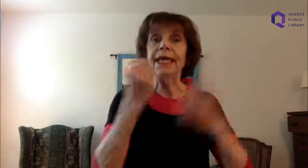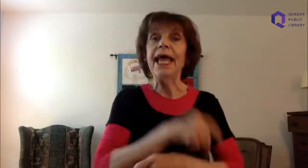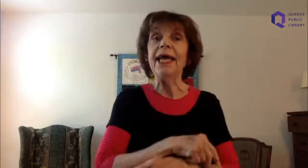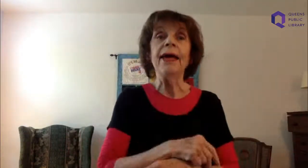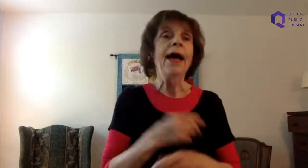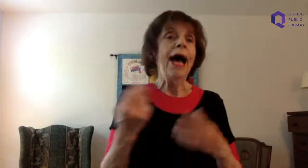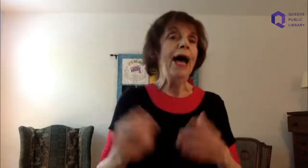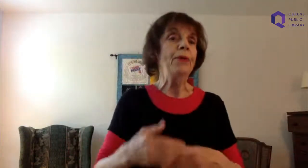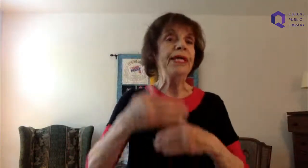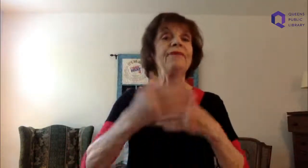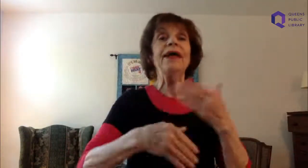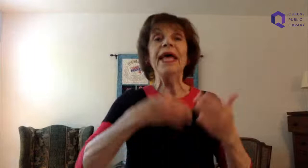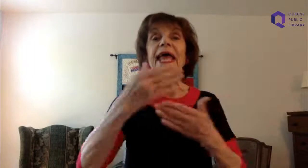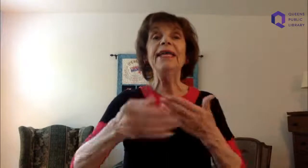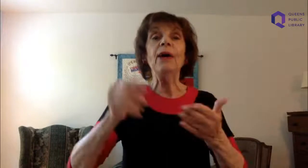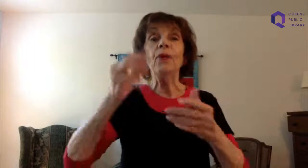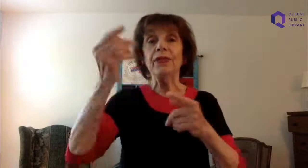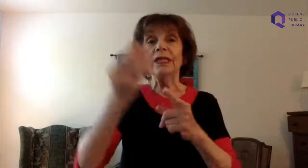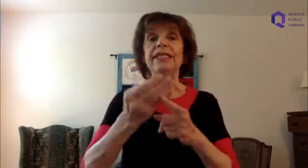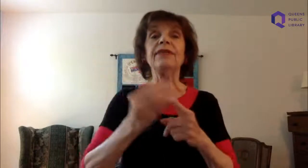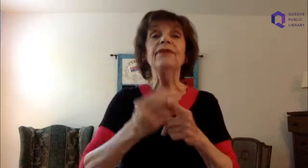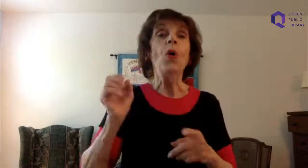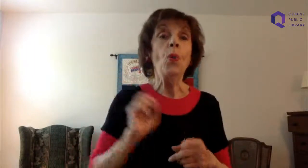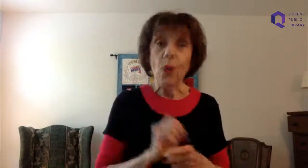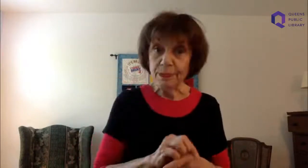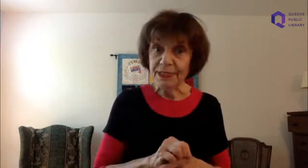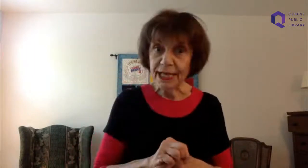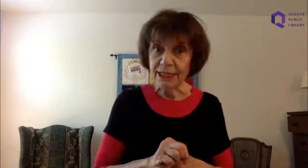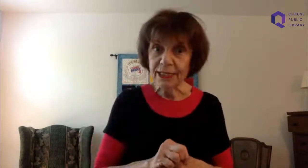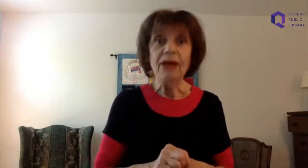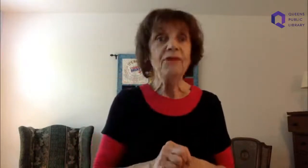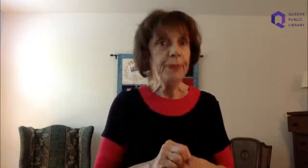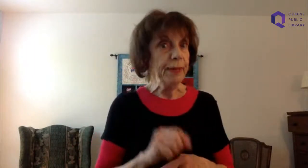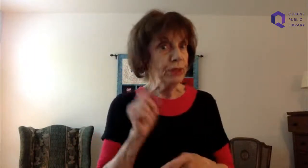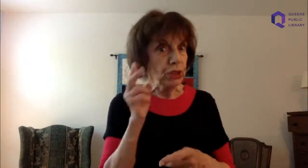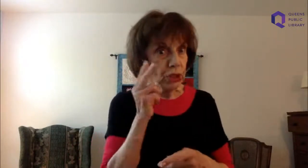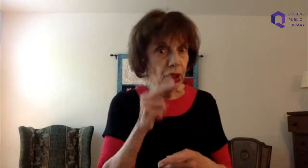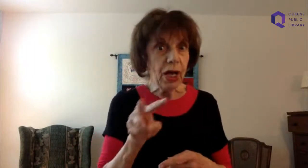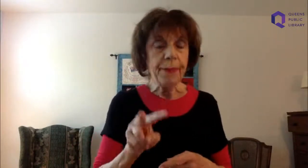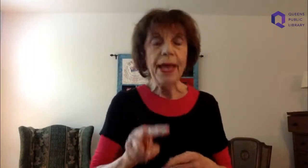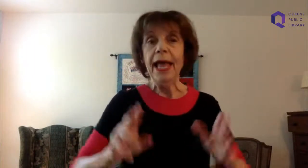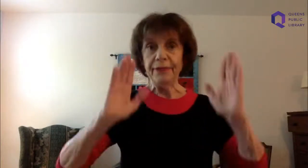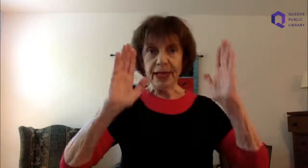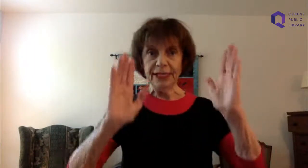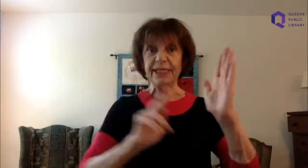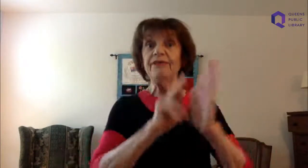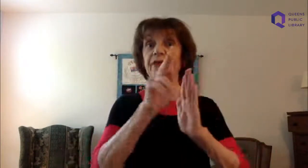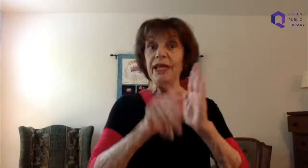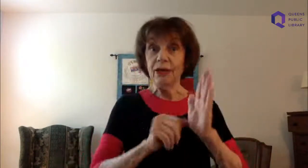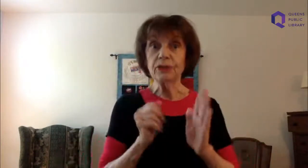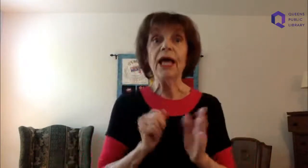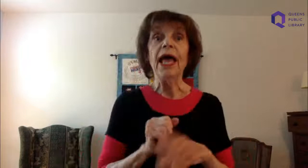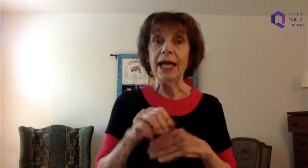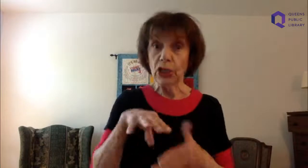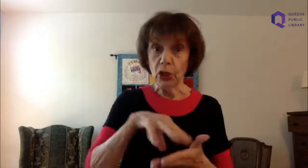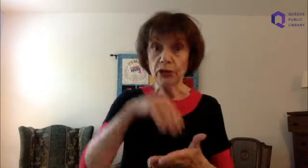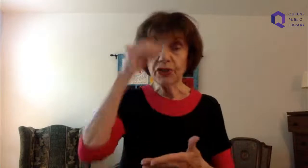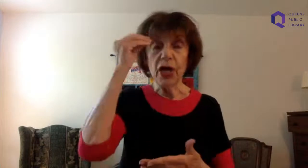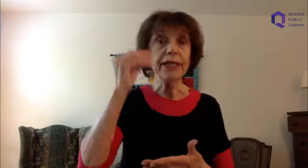today, I would give out a handout with a list of websites for people to look up, and they can see videos and learn sign